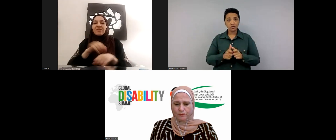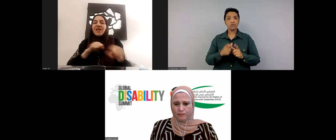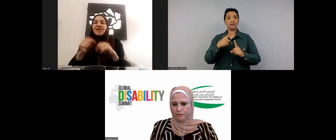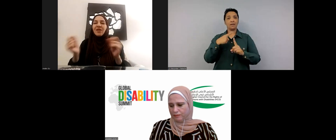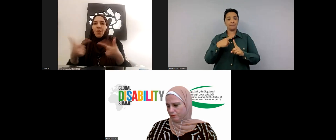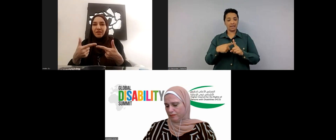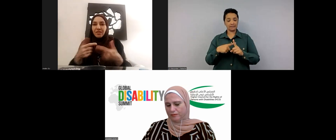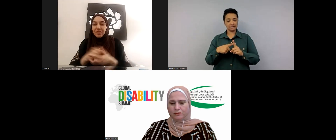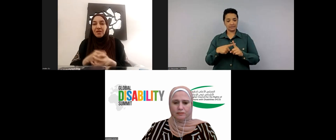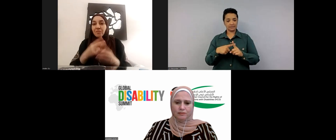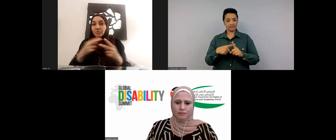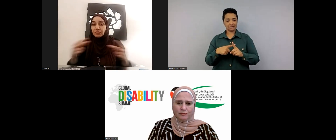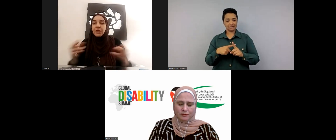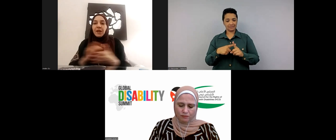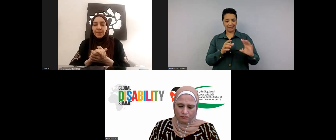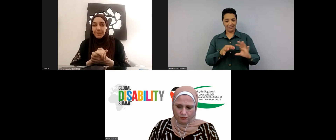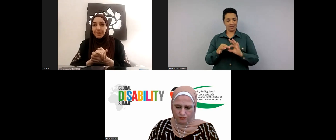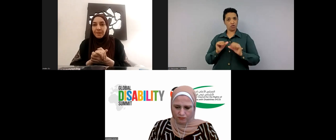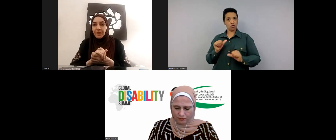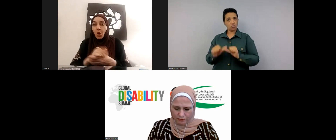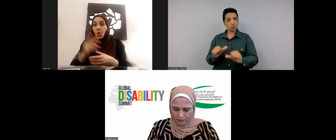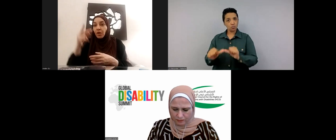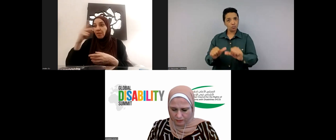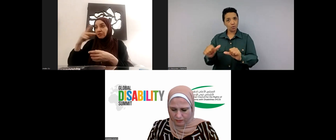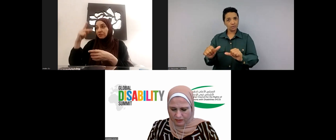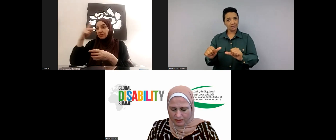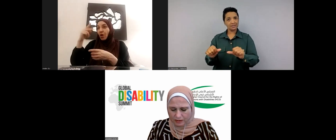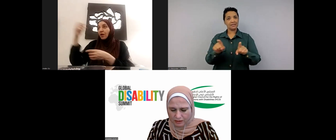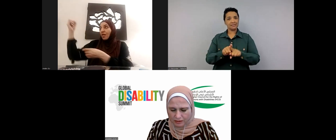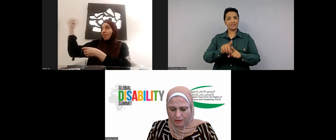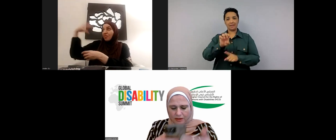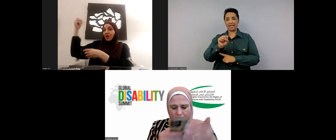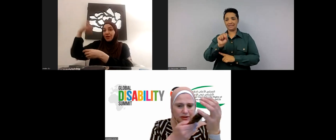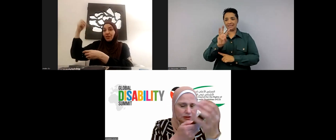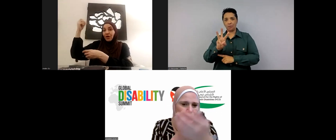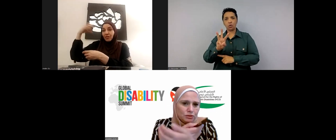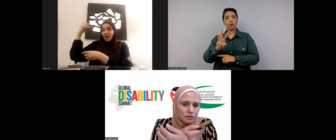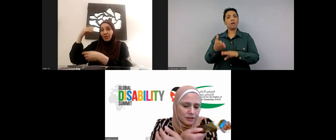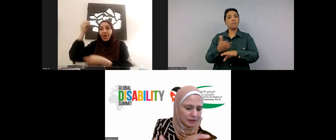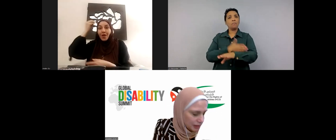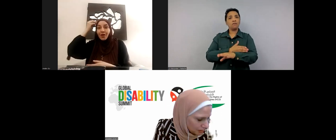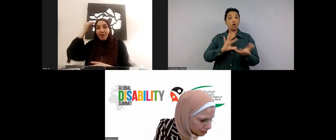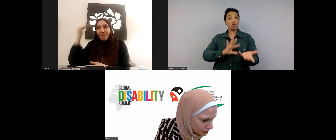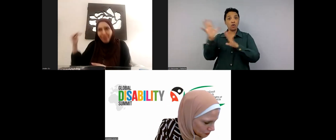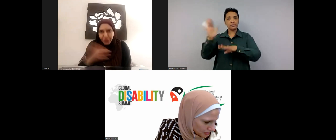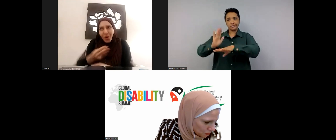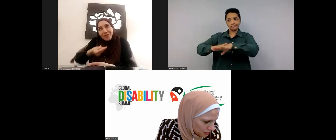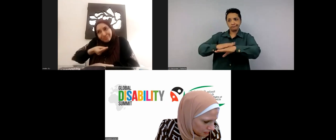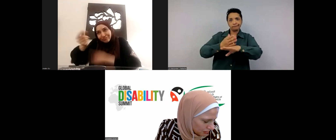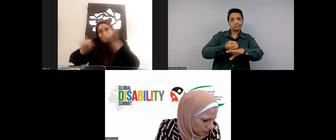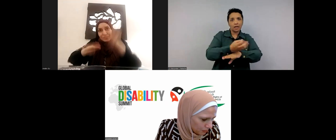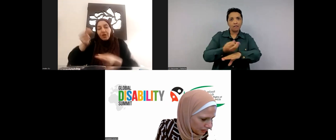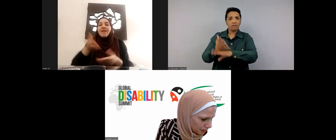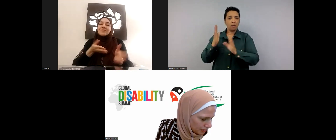with procedures and EWS, early warning system, assisting the people with